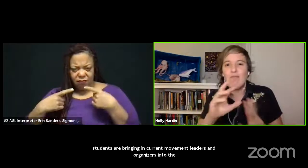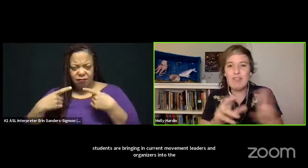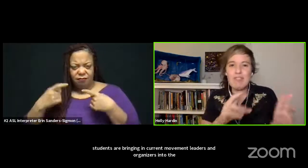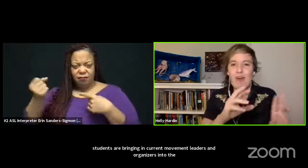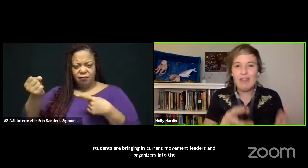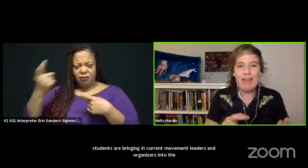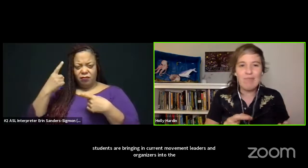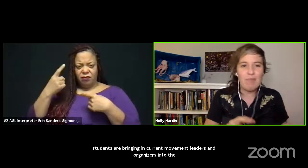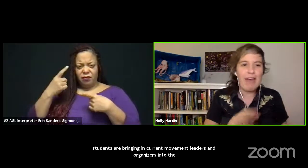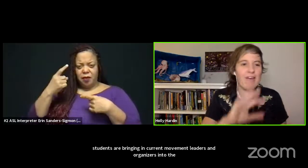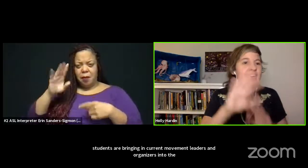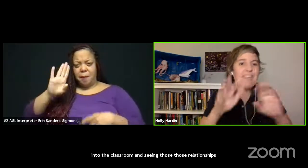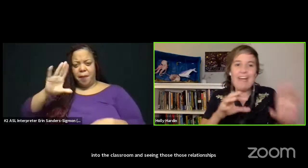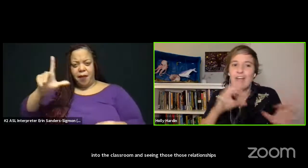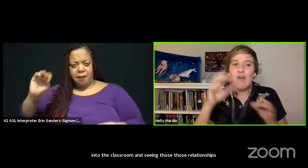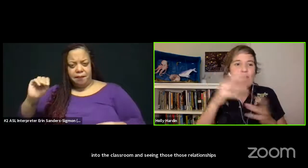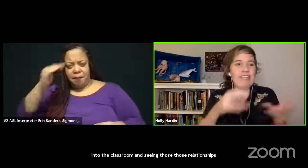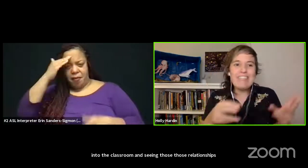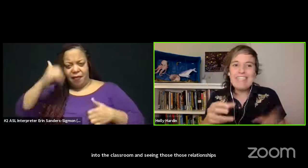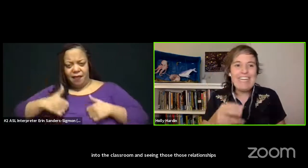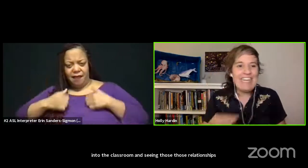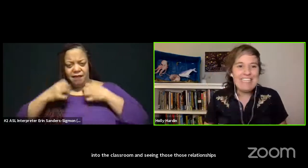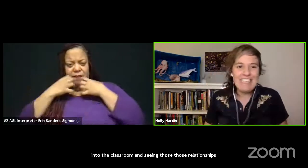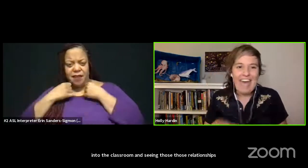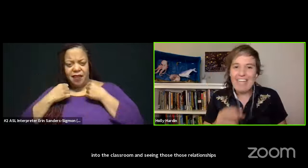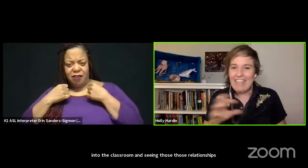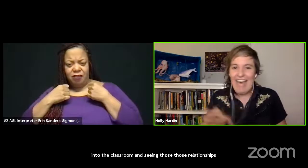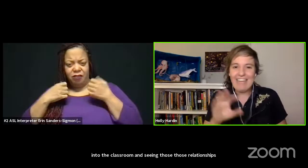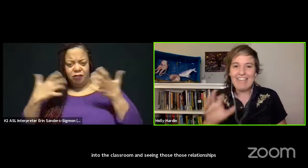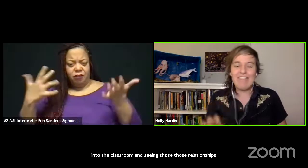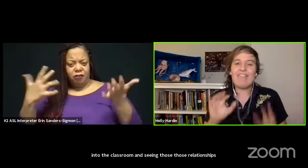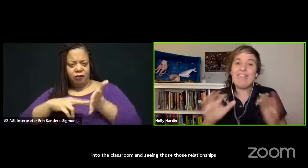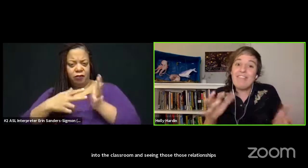phrase versus all lives matter, like really digging into